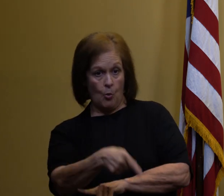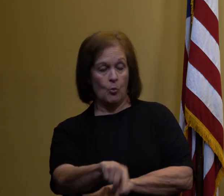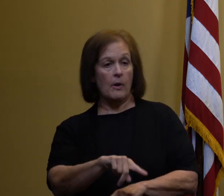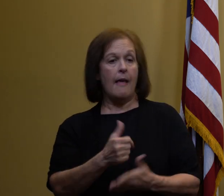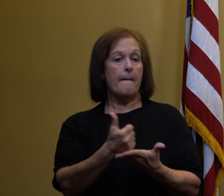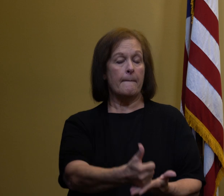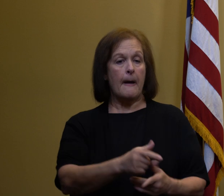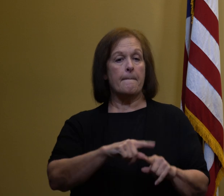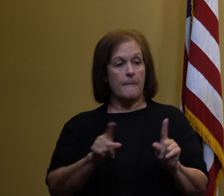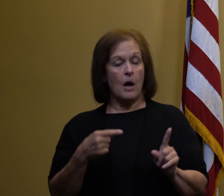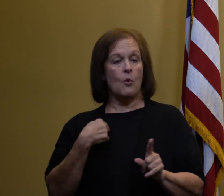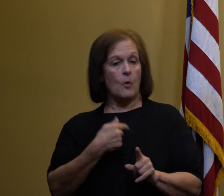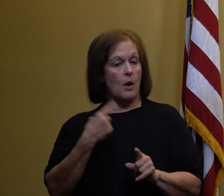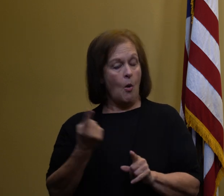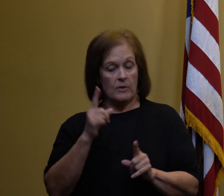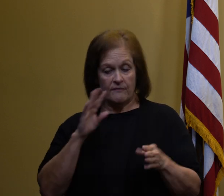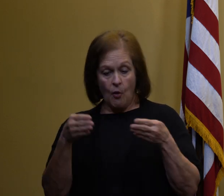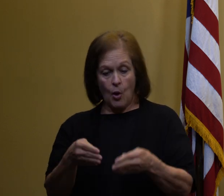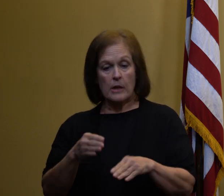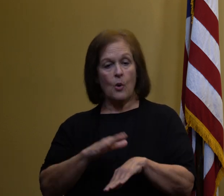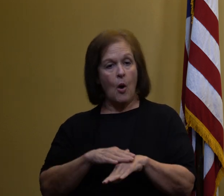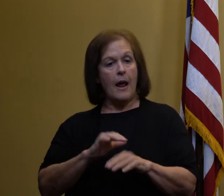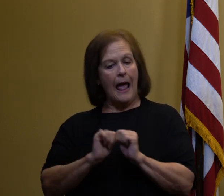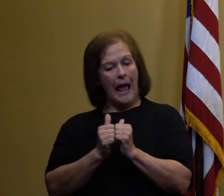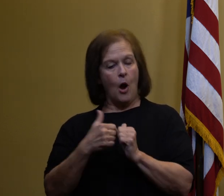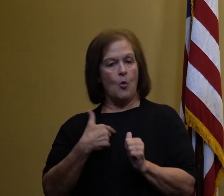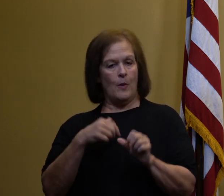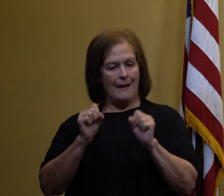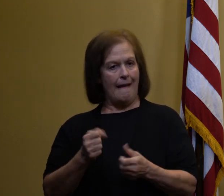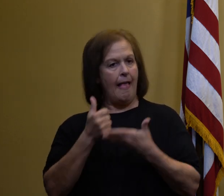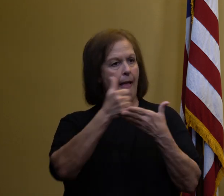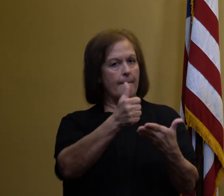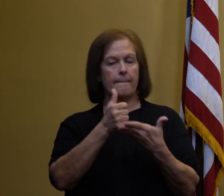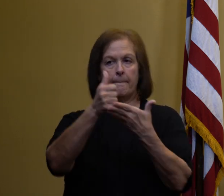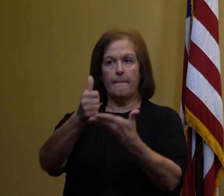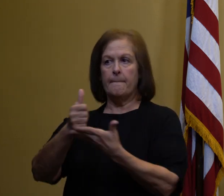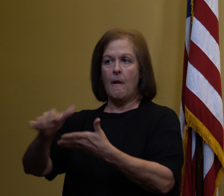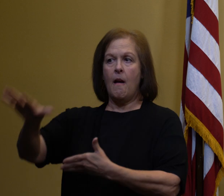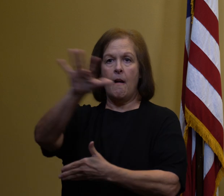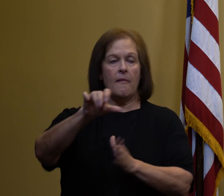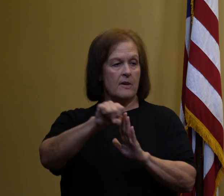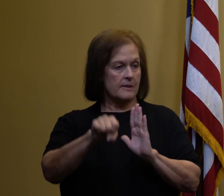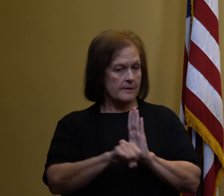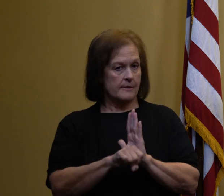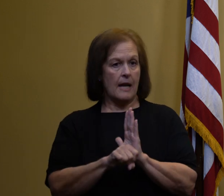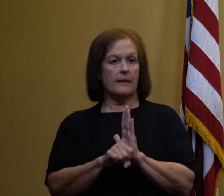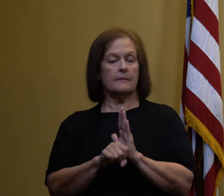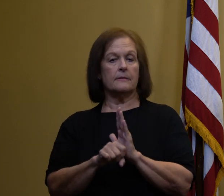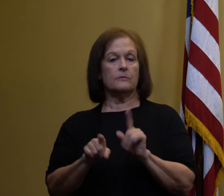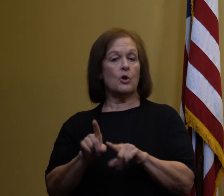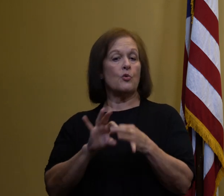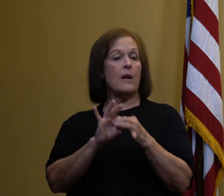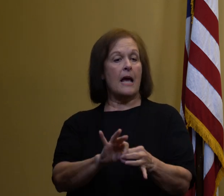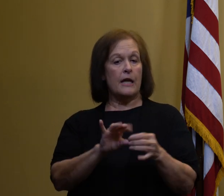we're always focusing on how we can also help our brothers and sisters across the state, but even, you know, as it relates